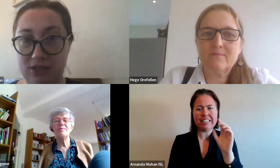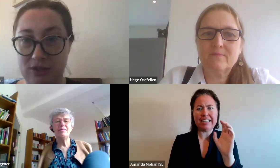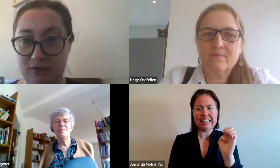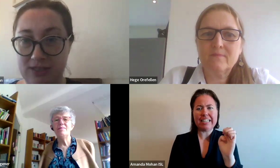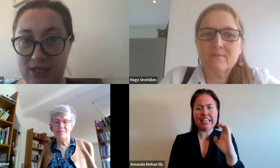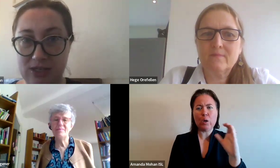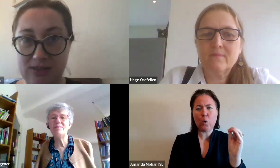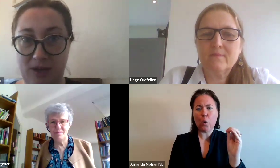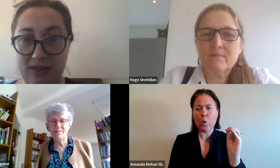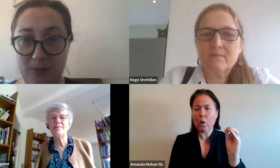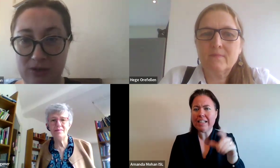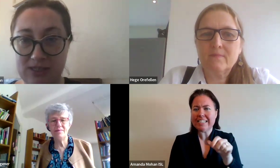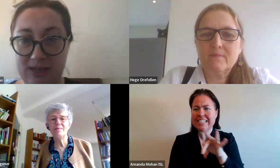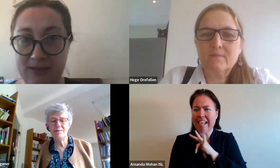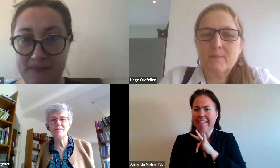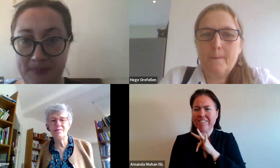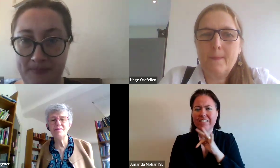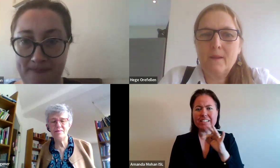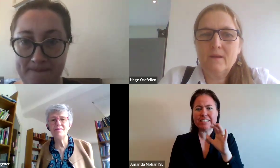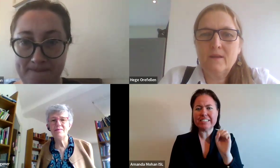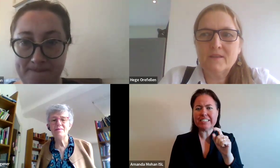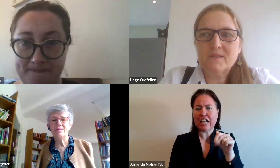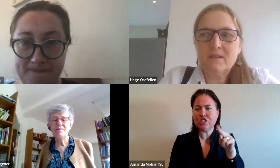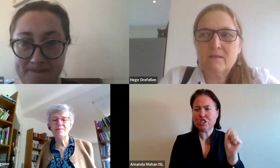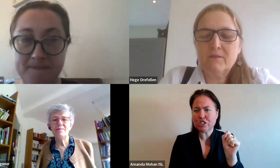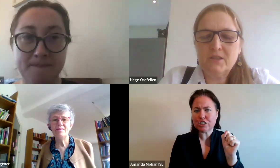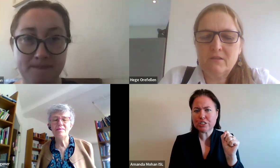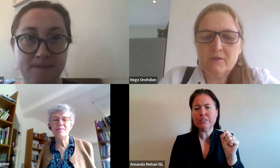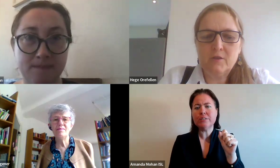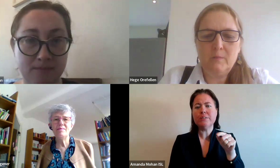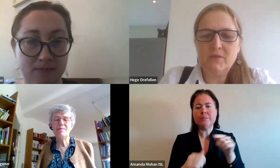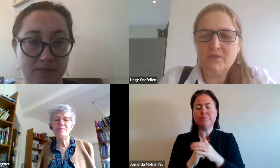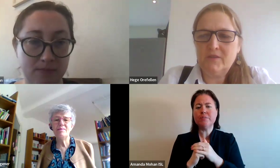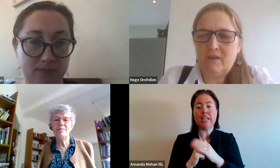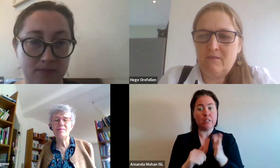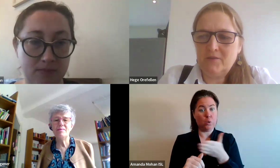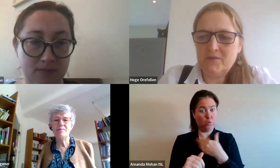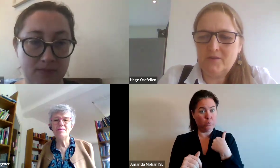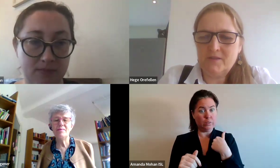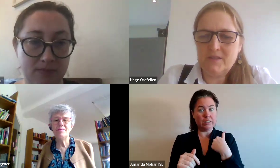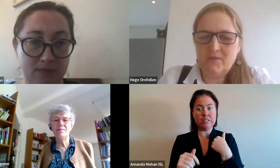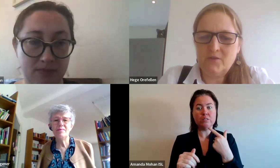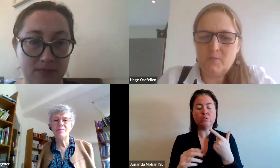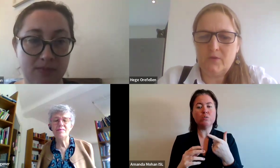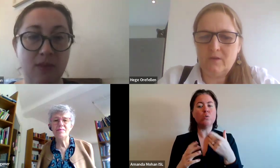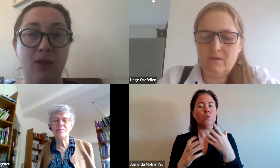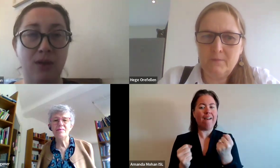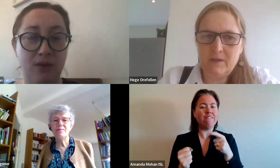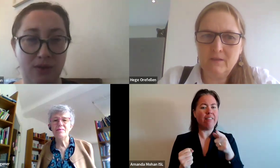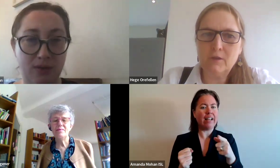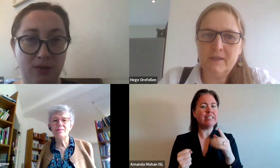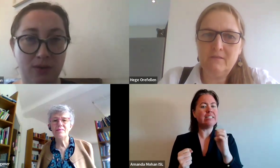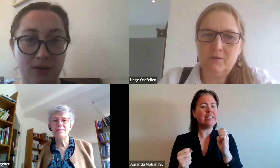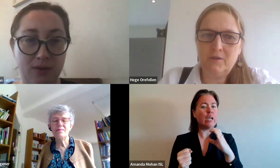if they just register for the sessions as well, is my understanding. Yes, Visual Overcome does not have ECOSOC status, but